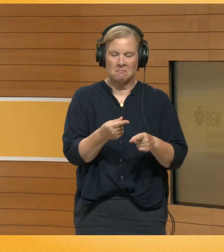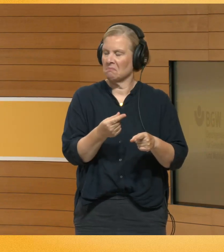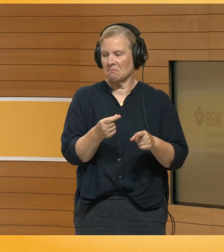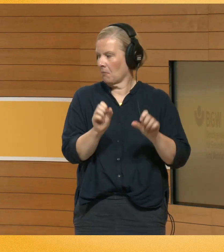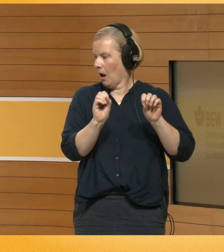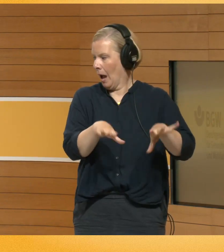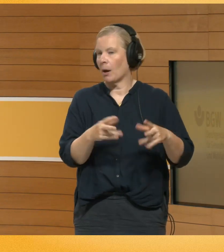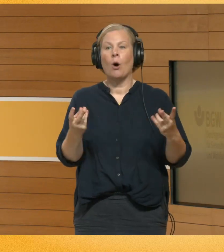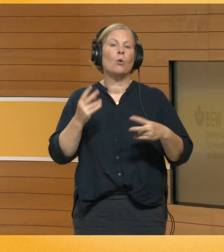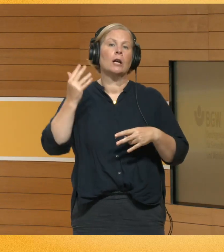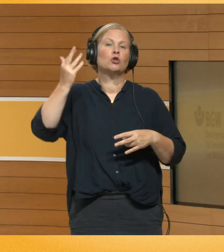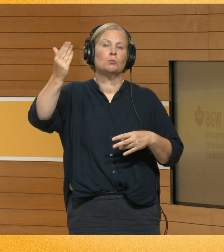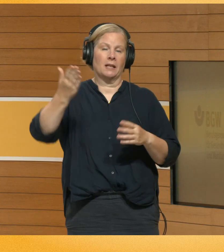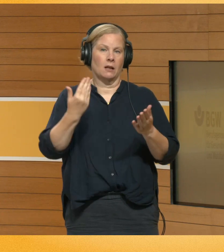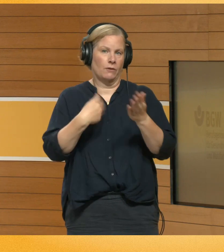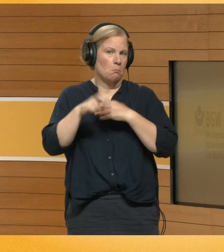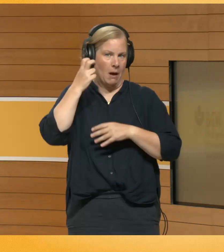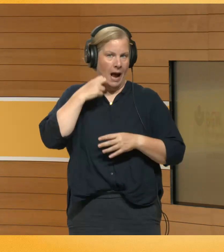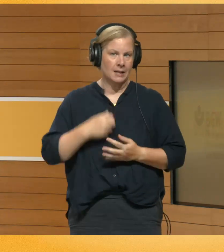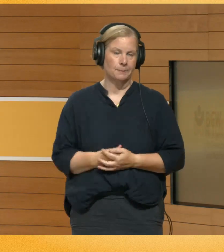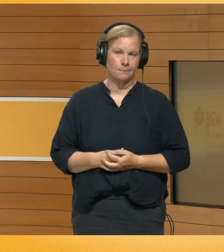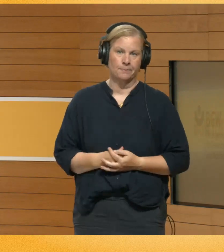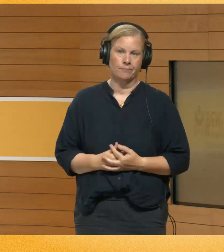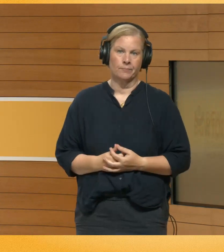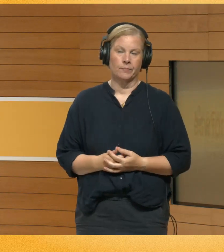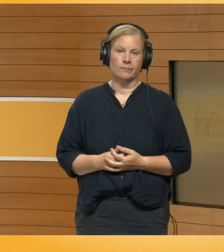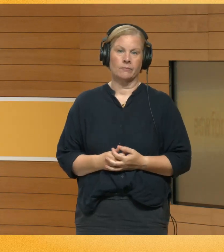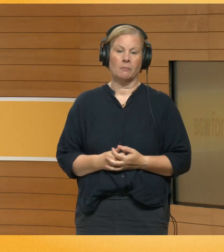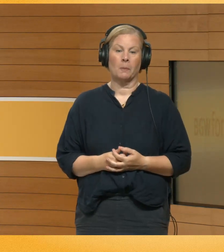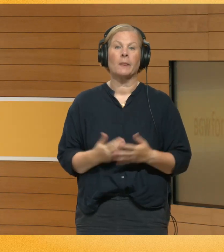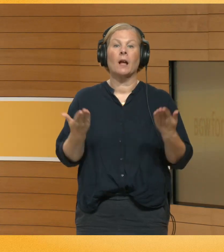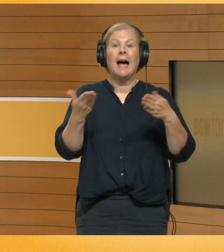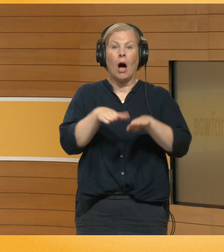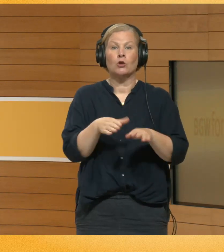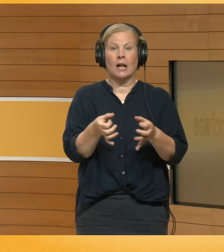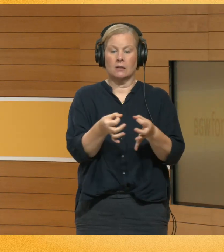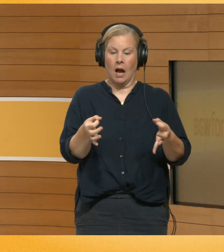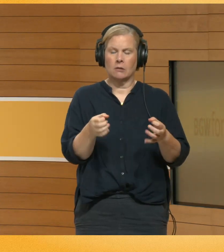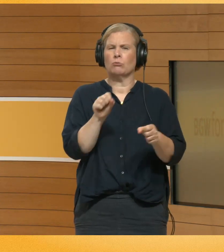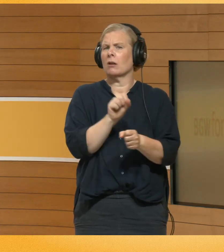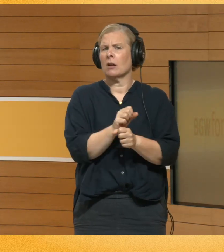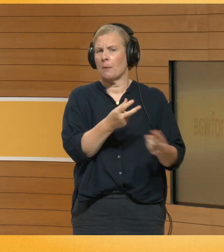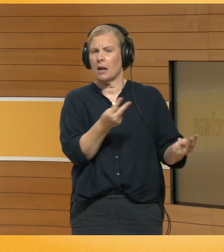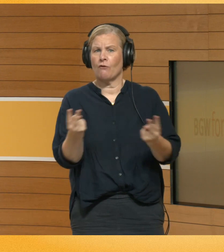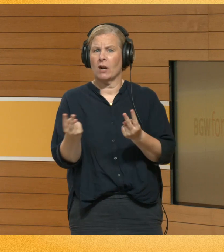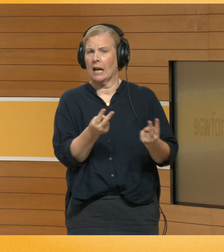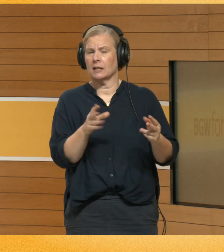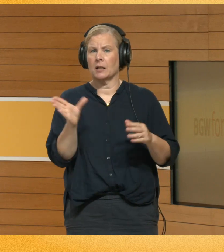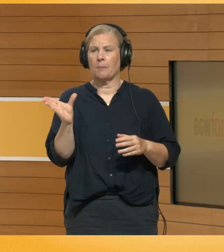jobs even shortly after their qualification or at a later stage. So